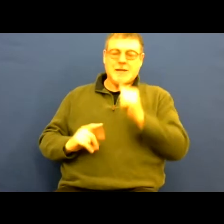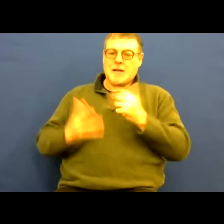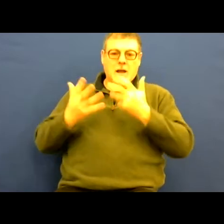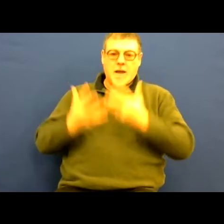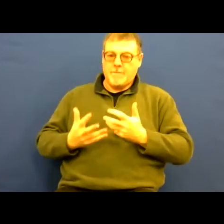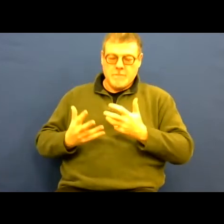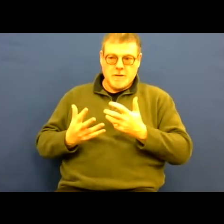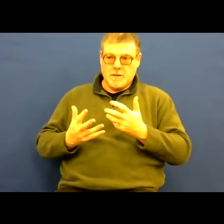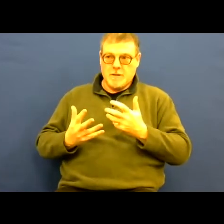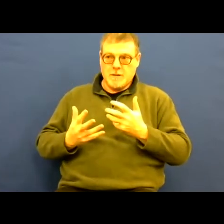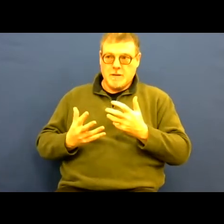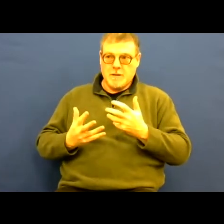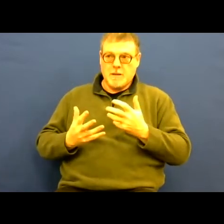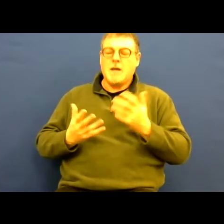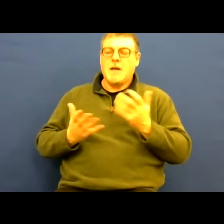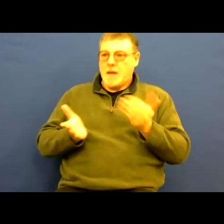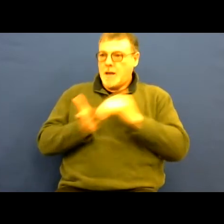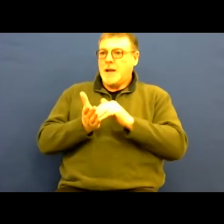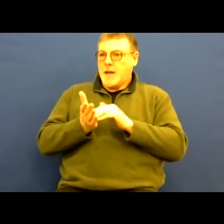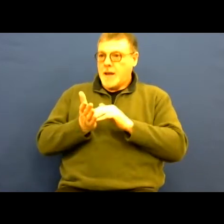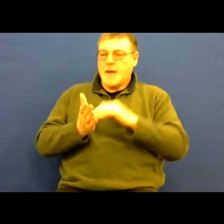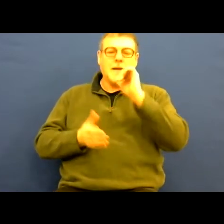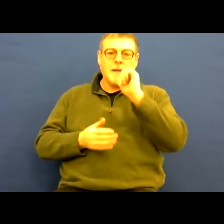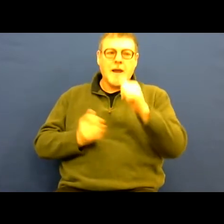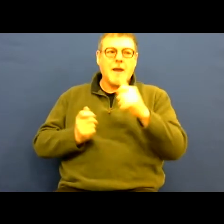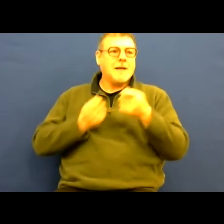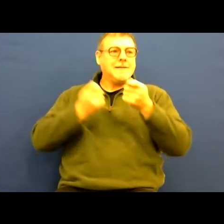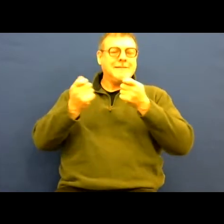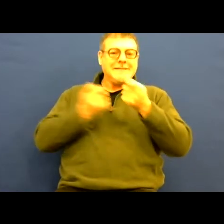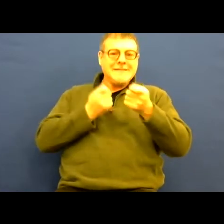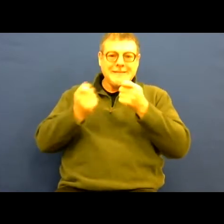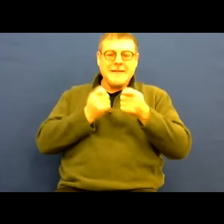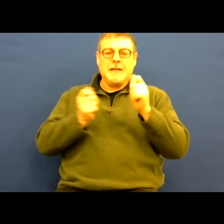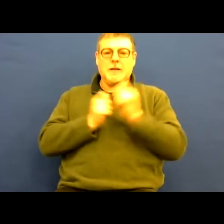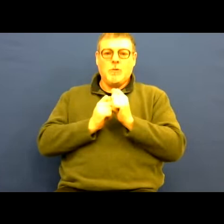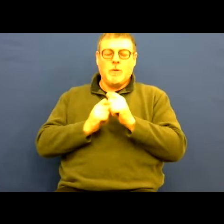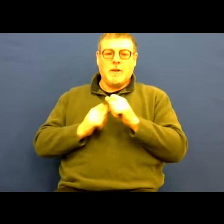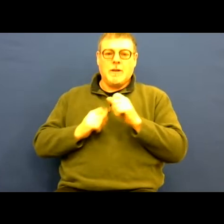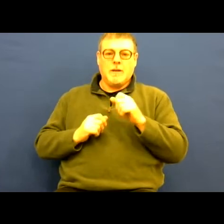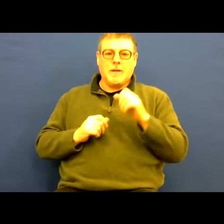industrial. It's because again, they're not doing